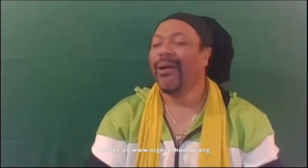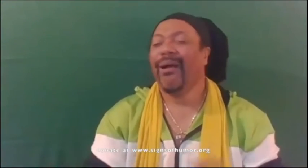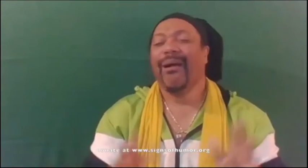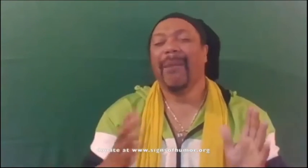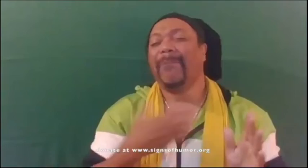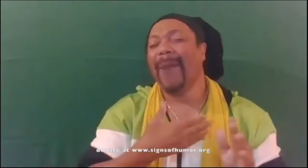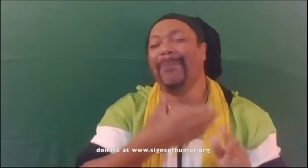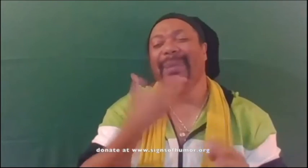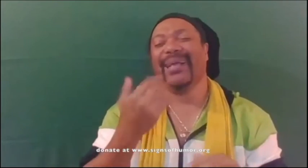But it is what it is.